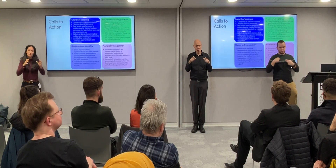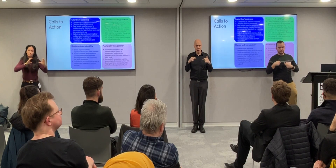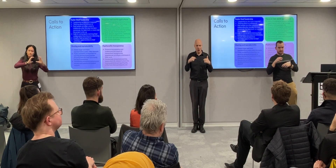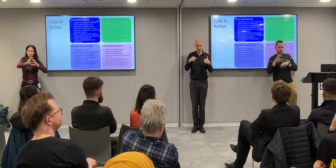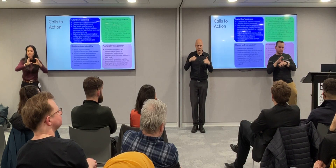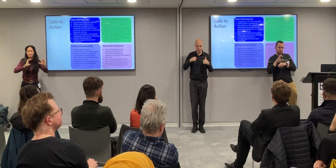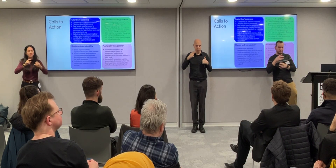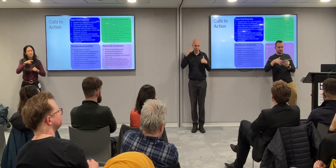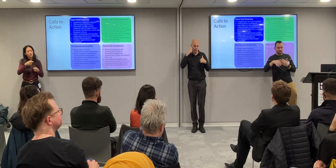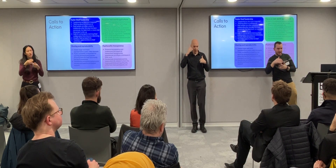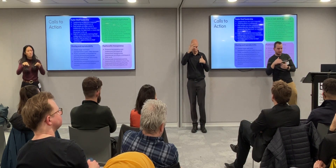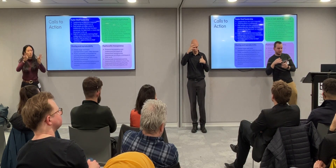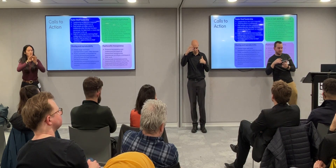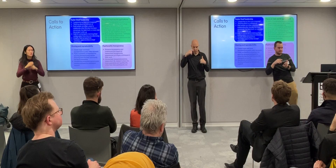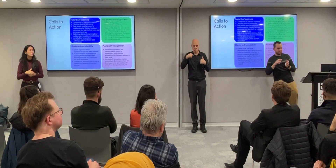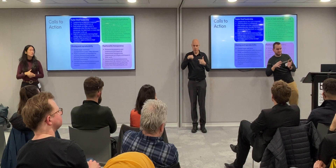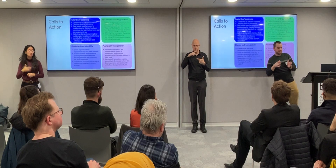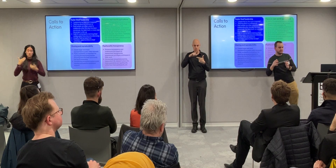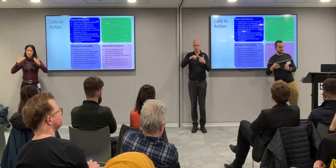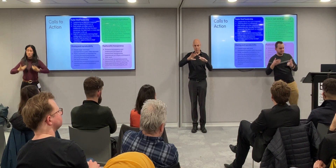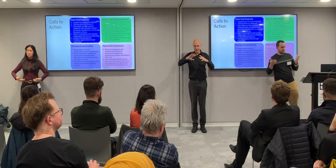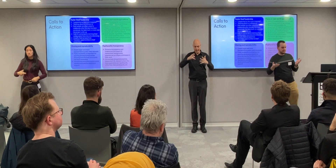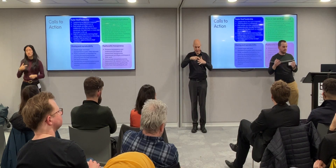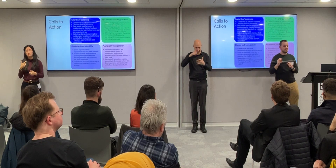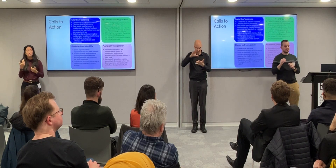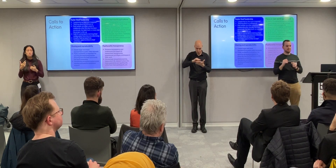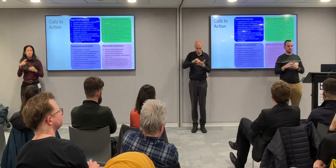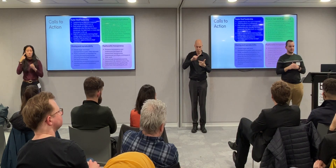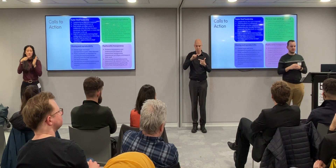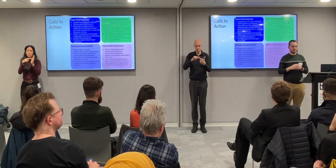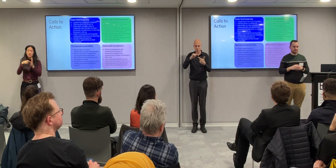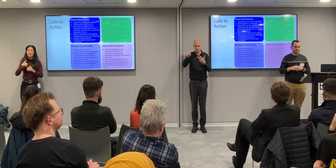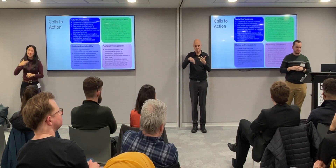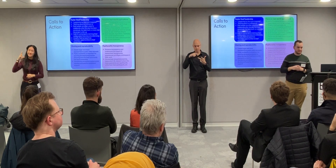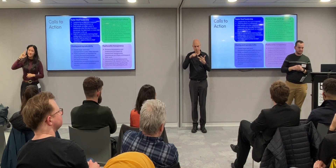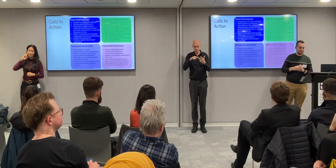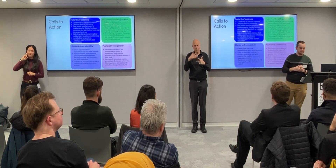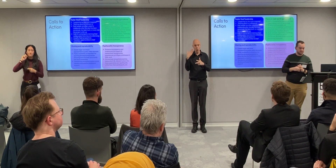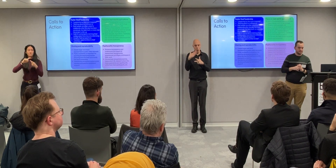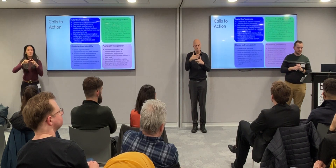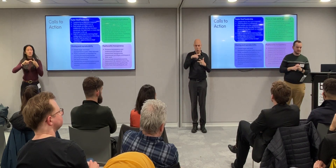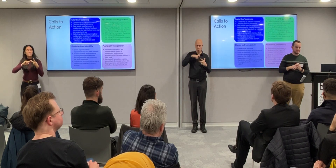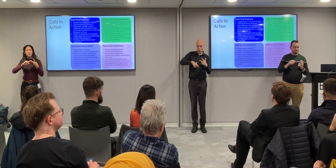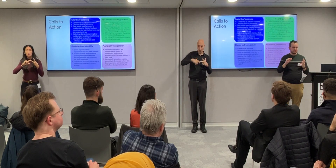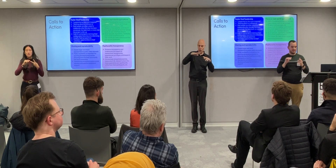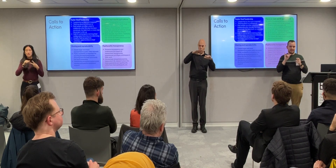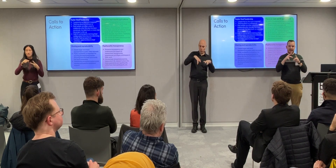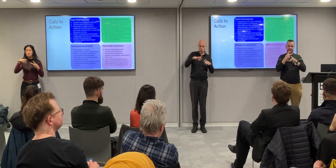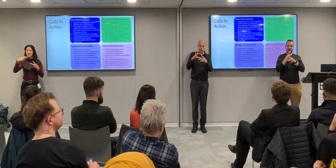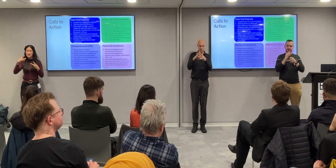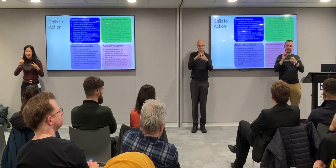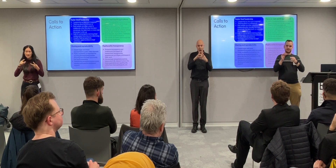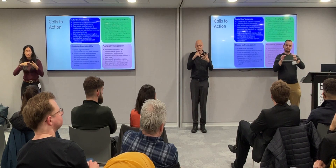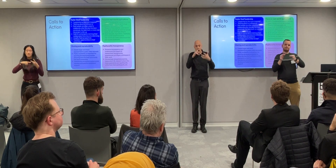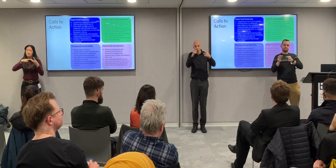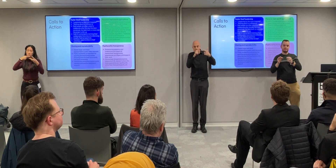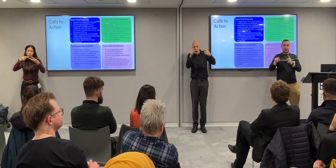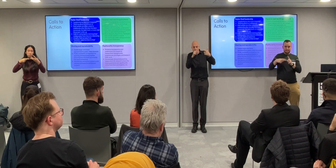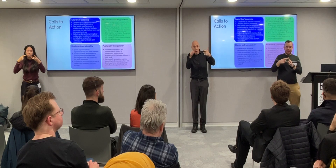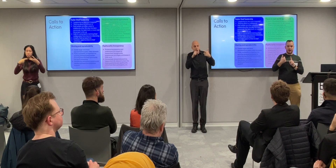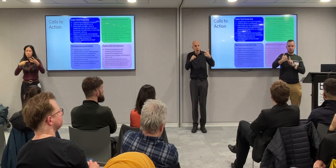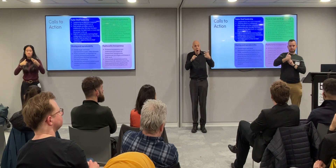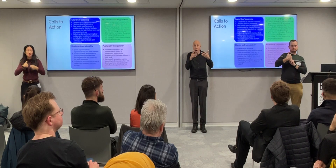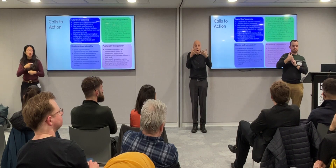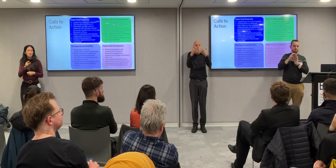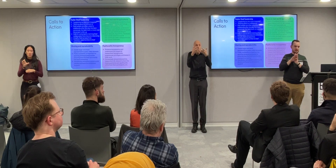deaf professor. I have had 10 years of experience. I have worked in human-computer interactions. You know, I'll keep all of these things